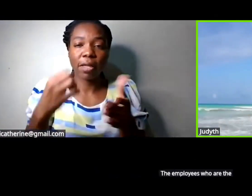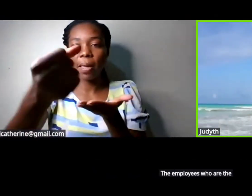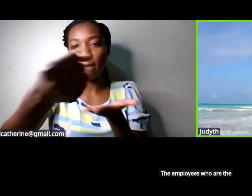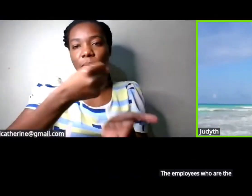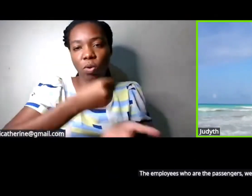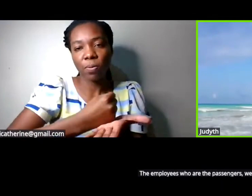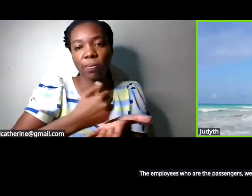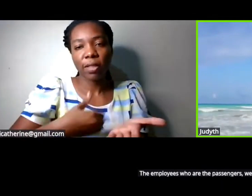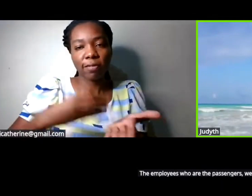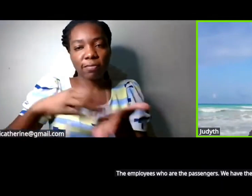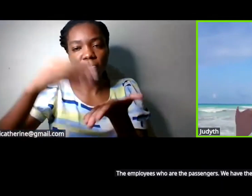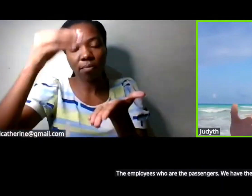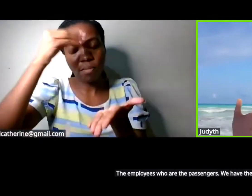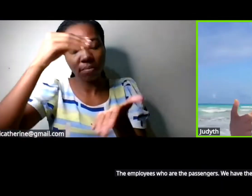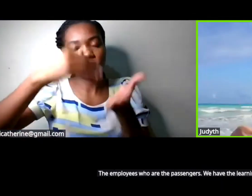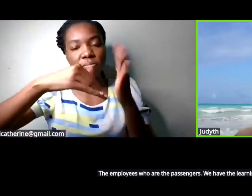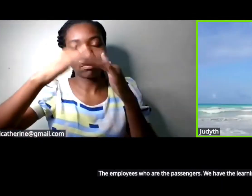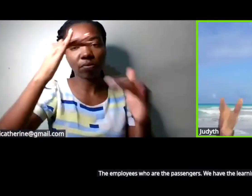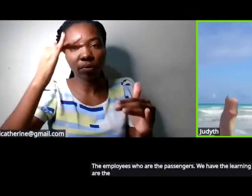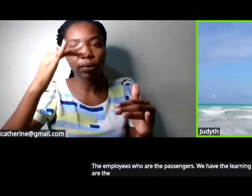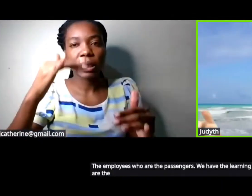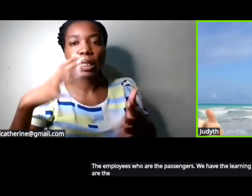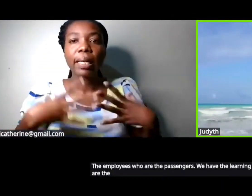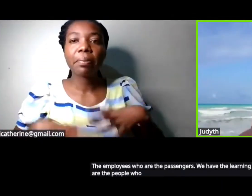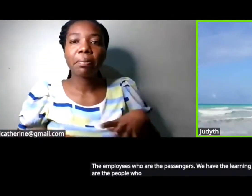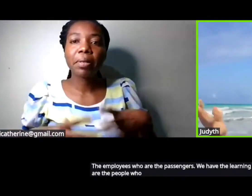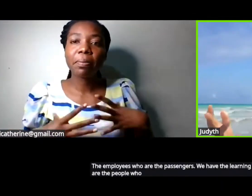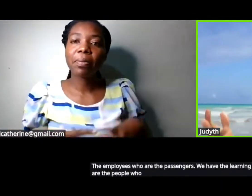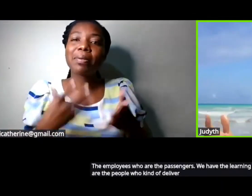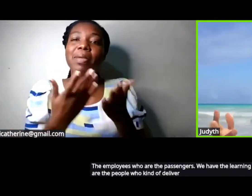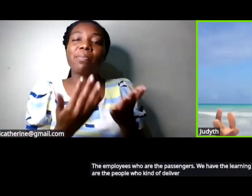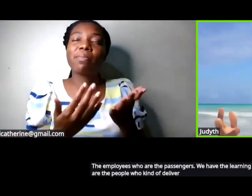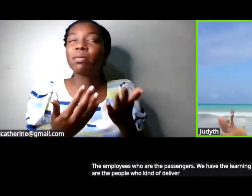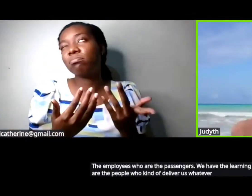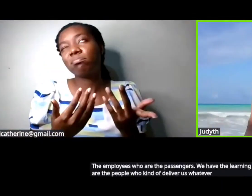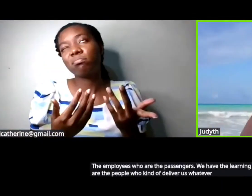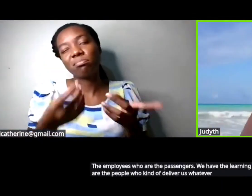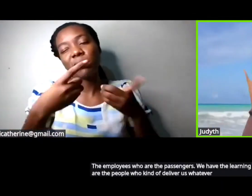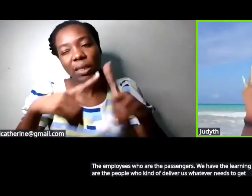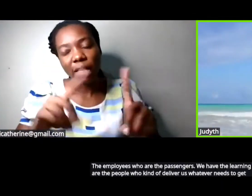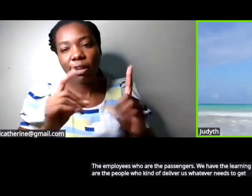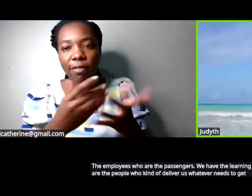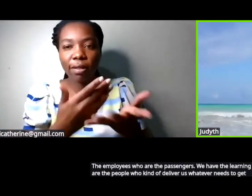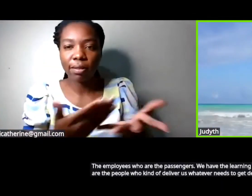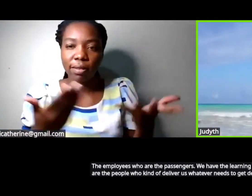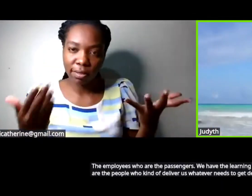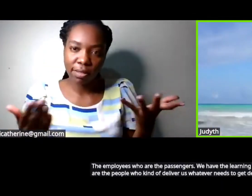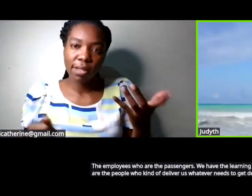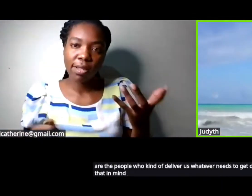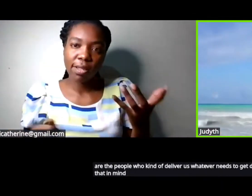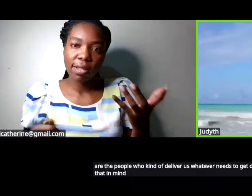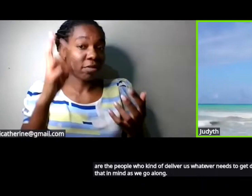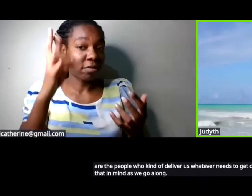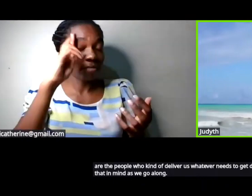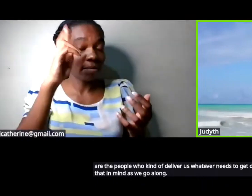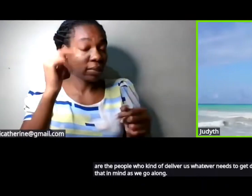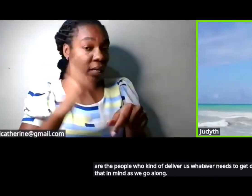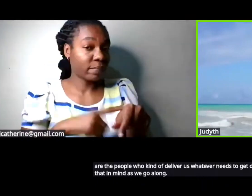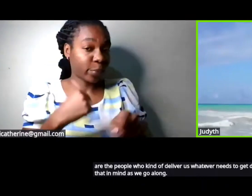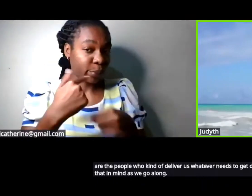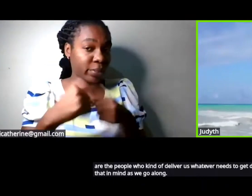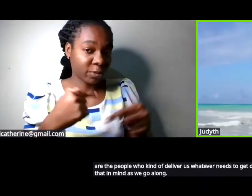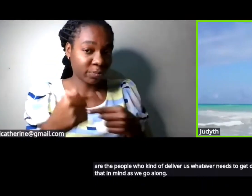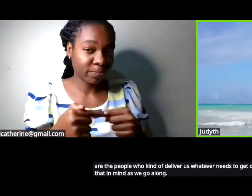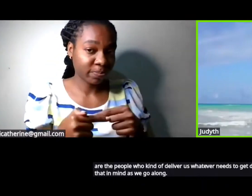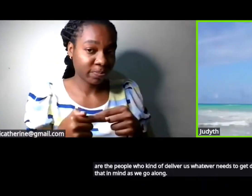learning professionals who are the people who kind of deliver whatever needs to get delivered. So keep that in mind as we go along. In